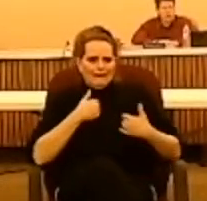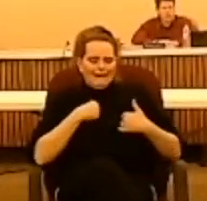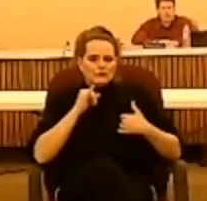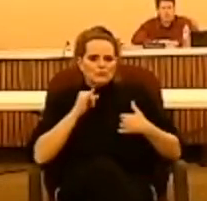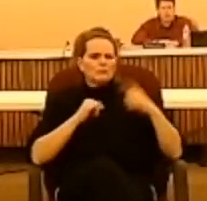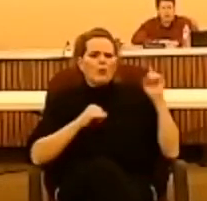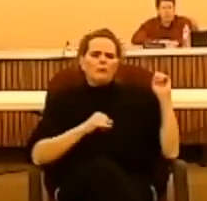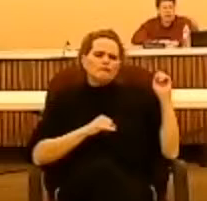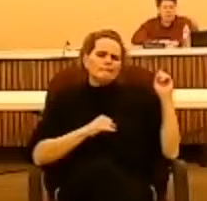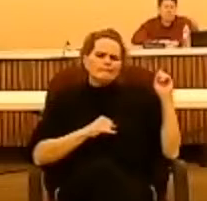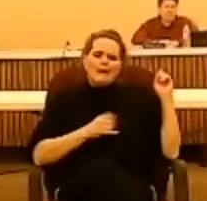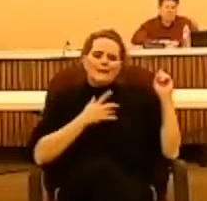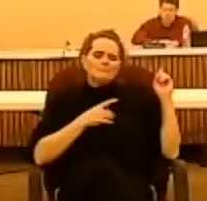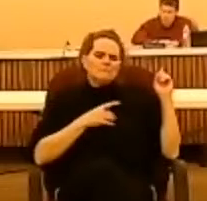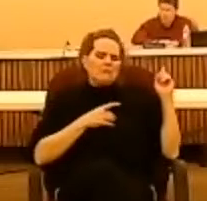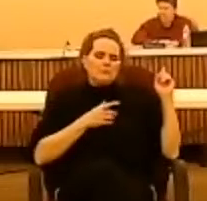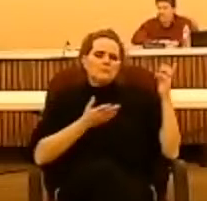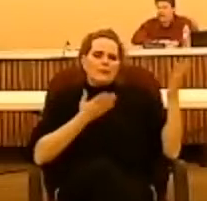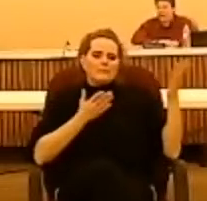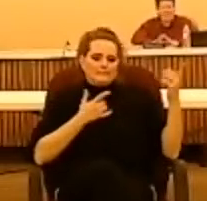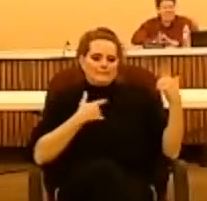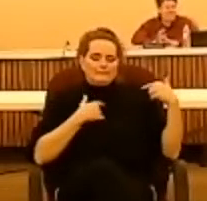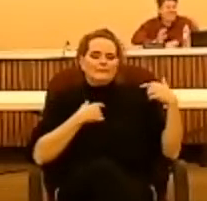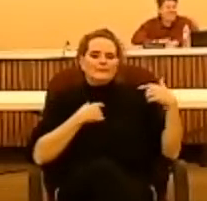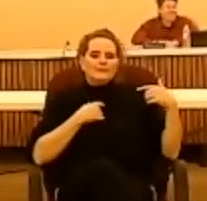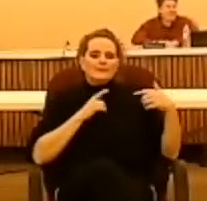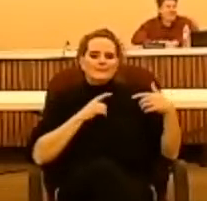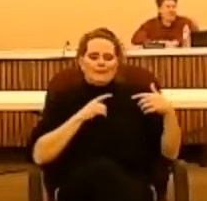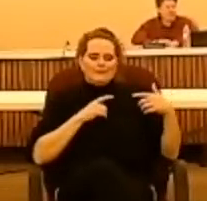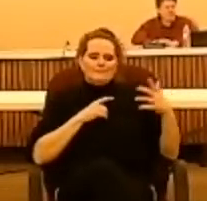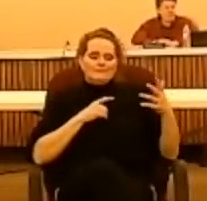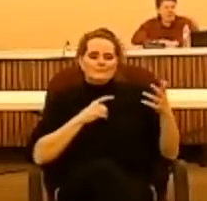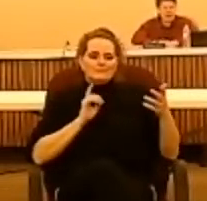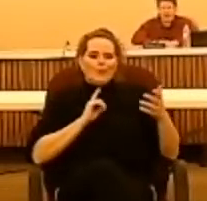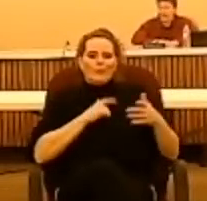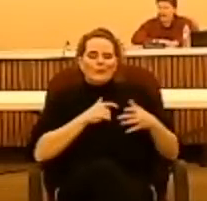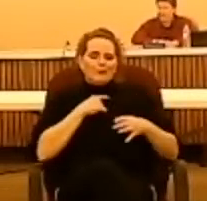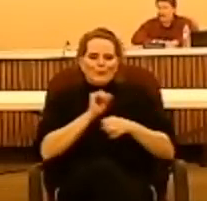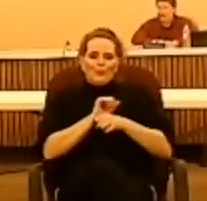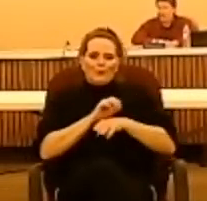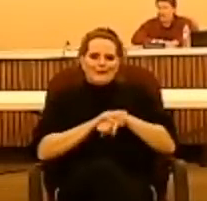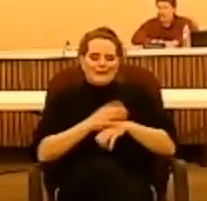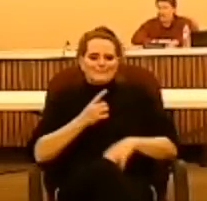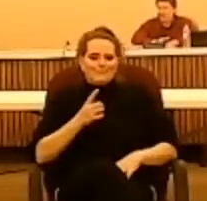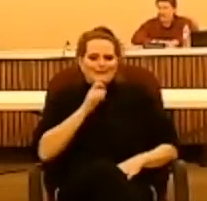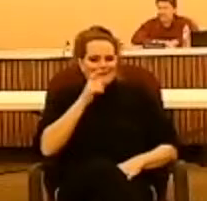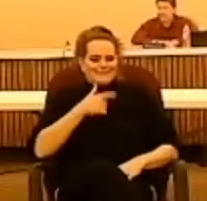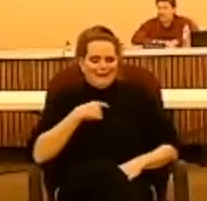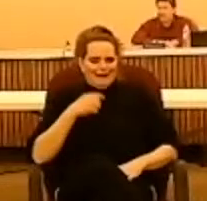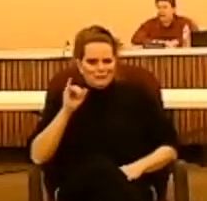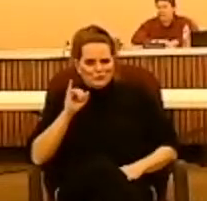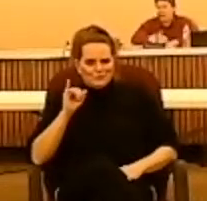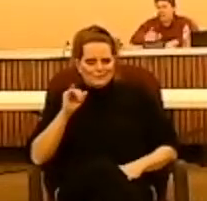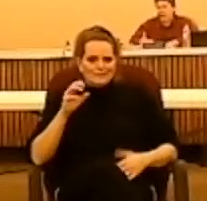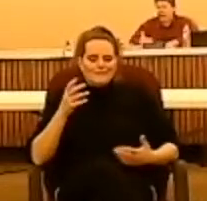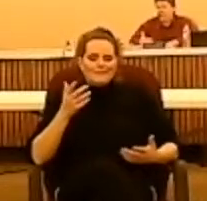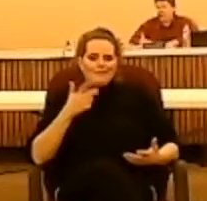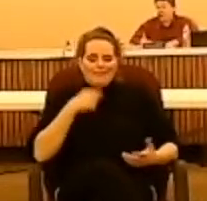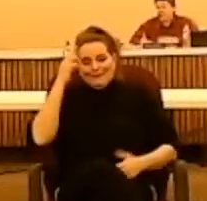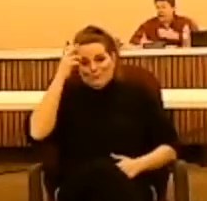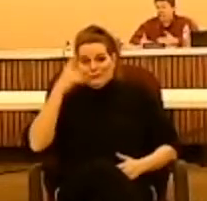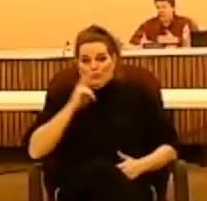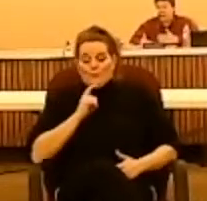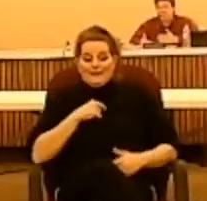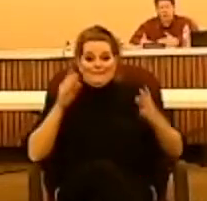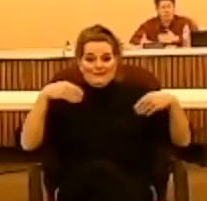but let's put it this way. We would require that. Right. We don't want to be working on anything that we don't Right. have insurance on. So that's why we wanted to have the